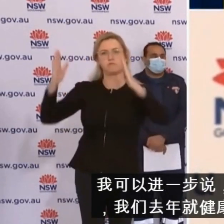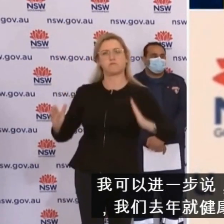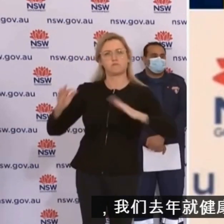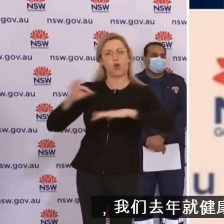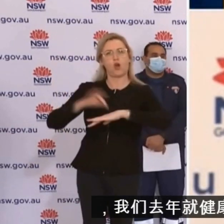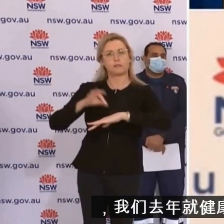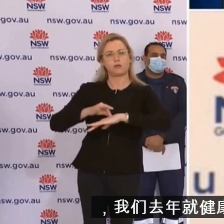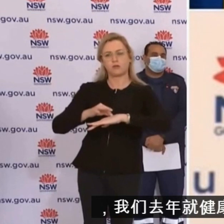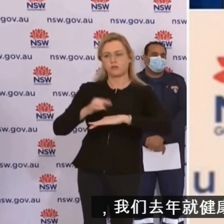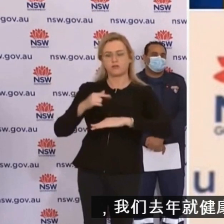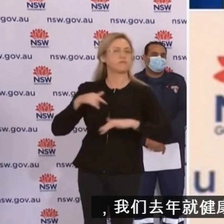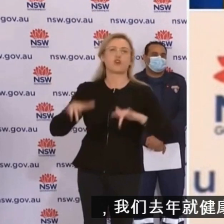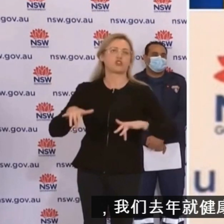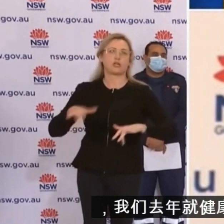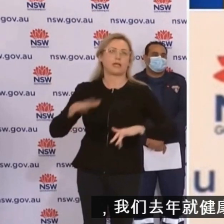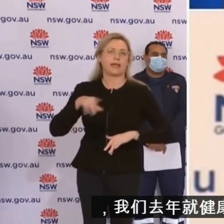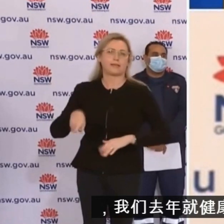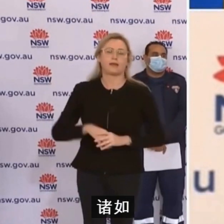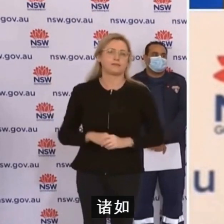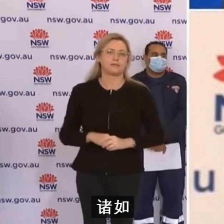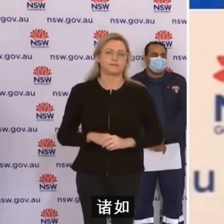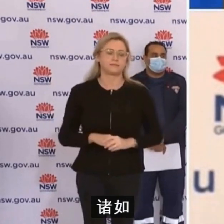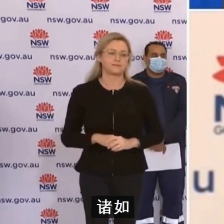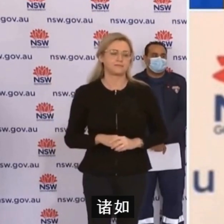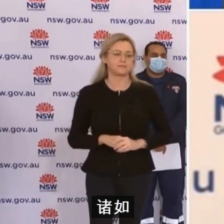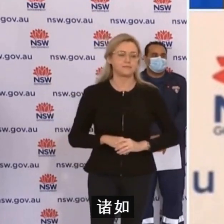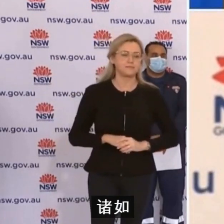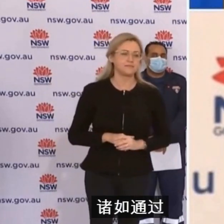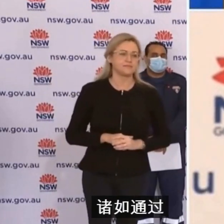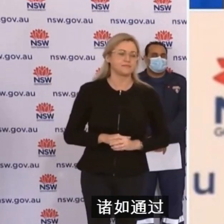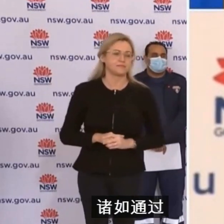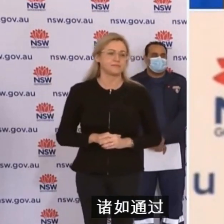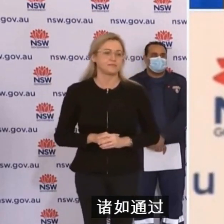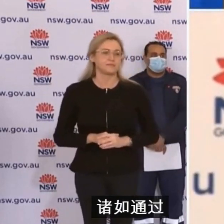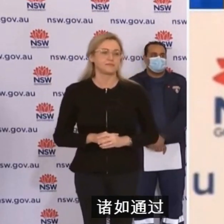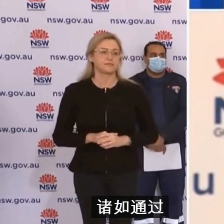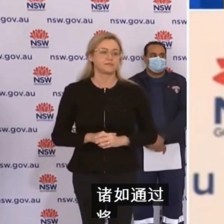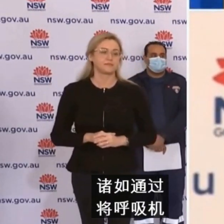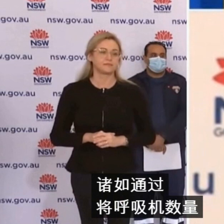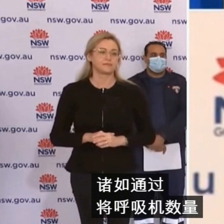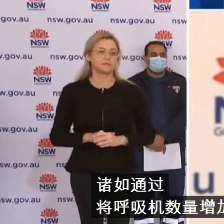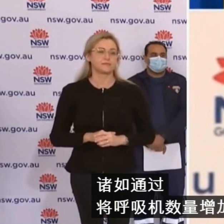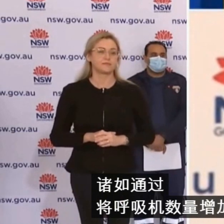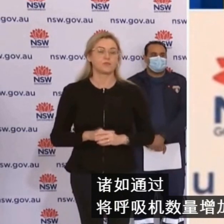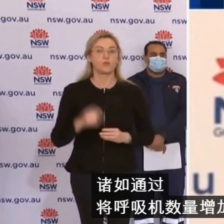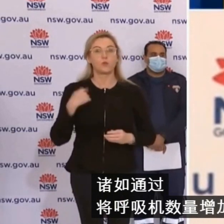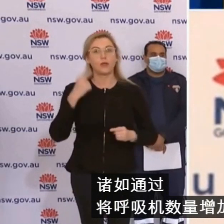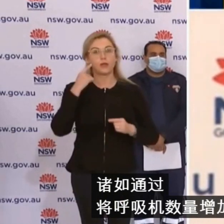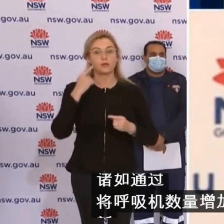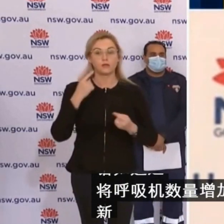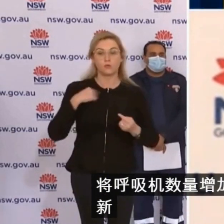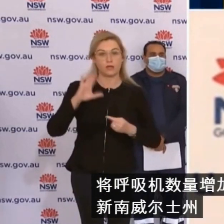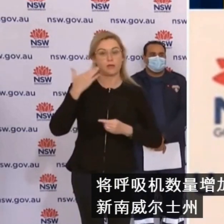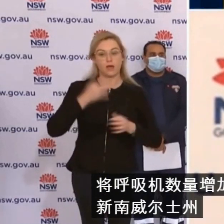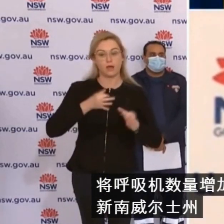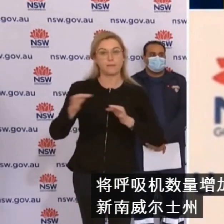year on health advice were issues like increasing by quadrupling the number of ventilators